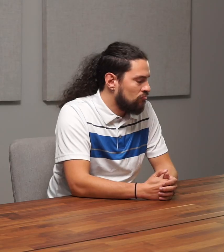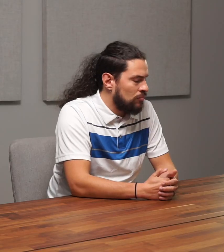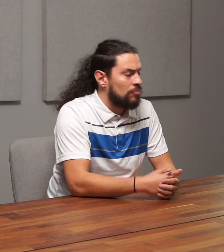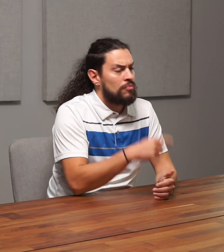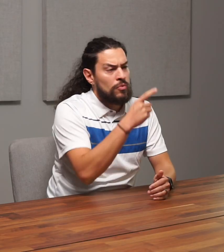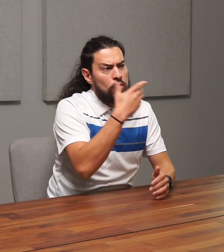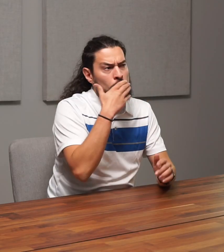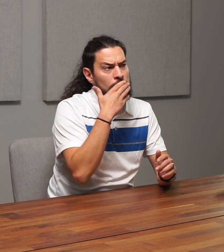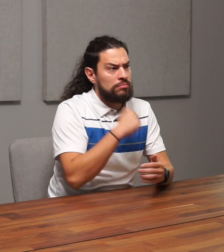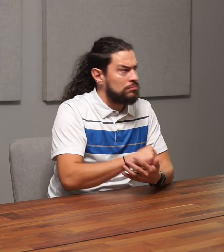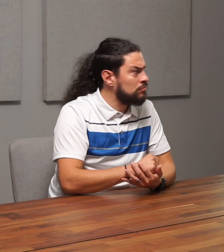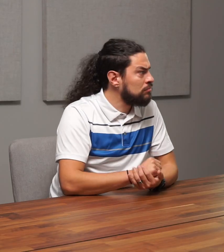or or don't do